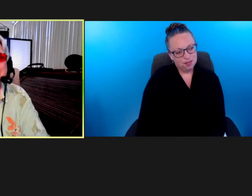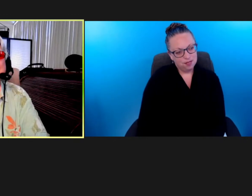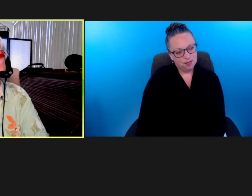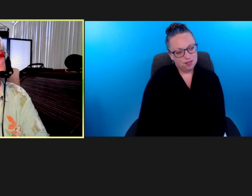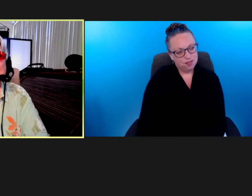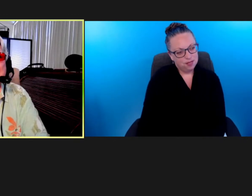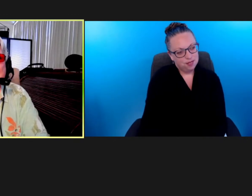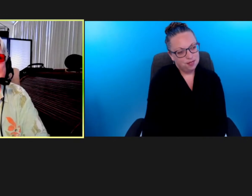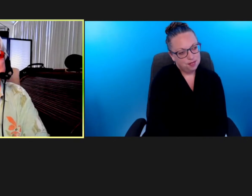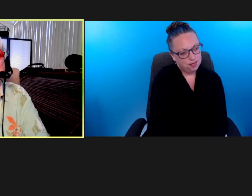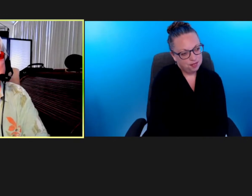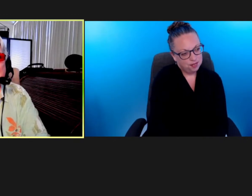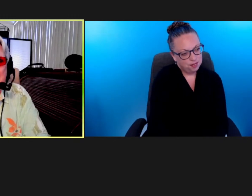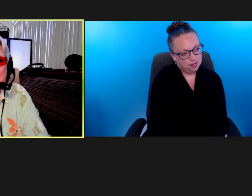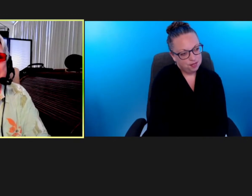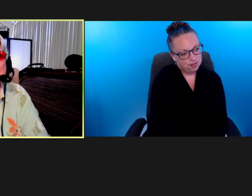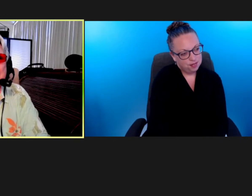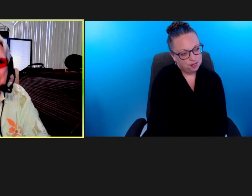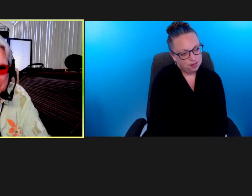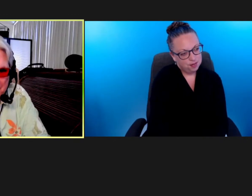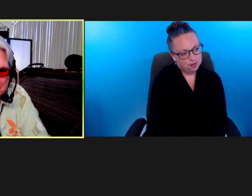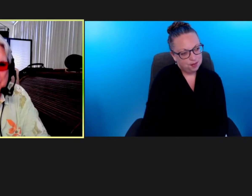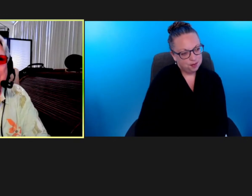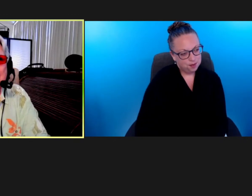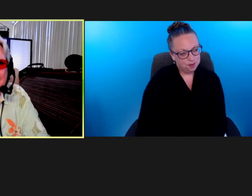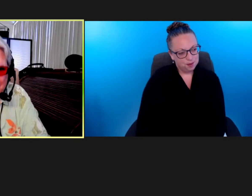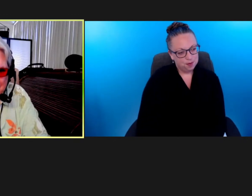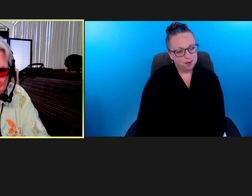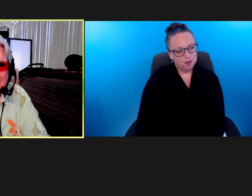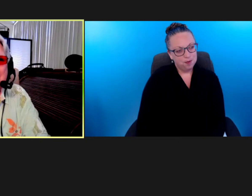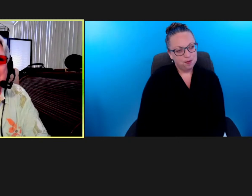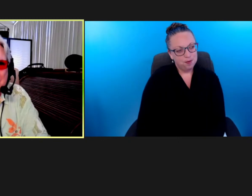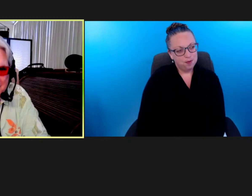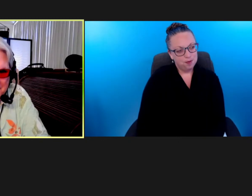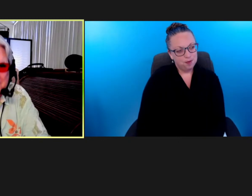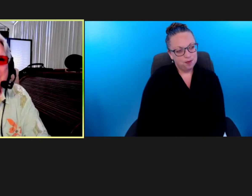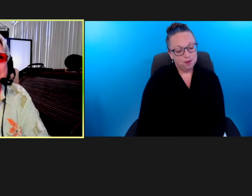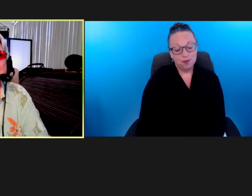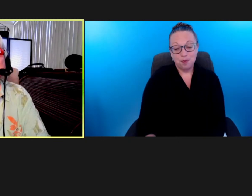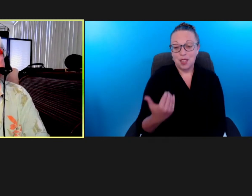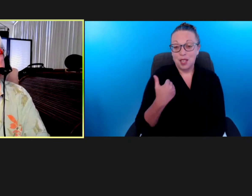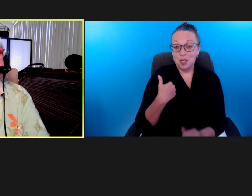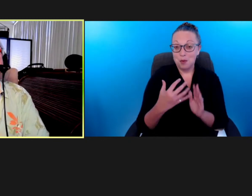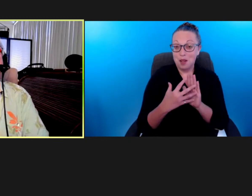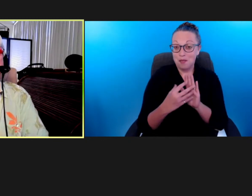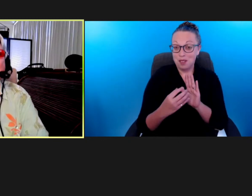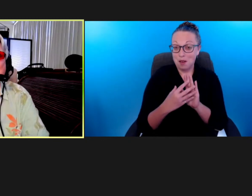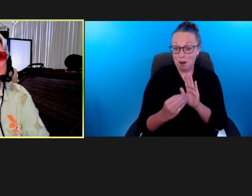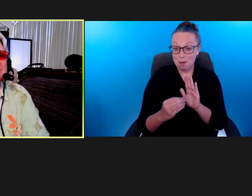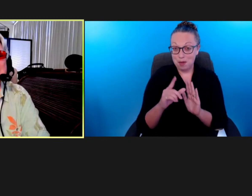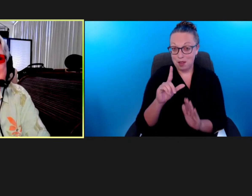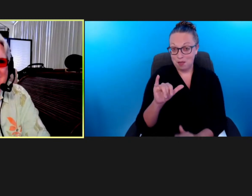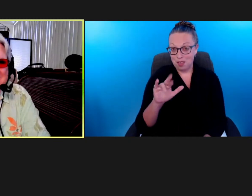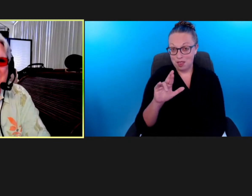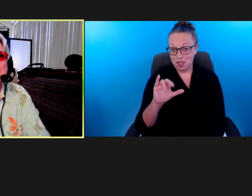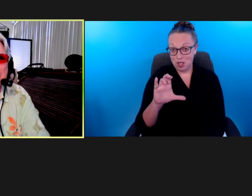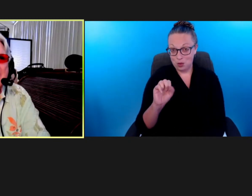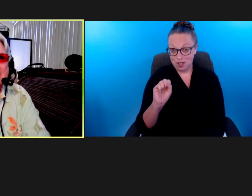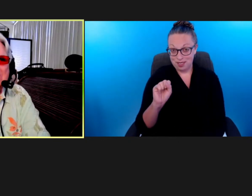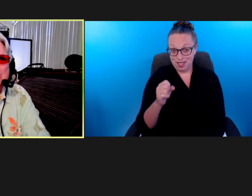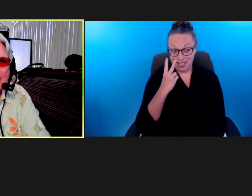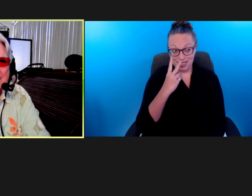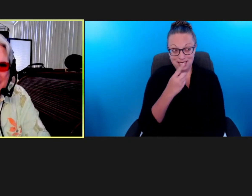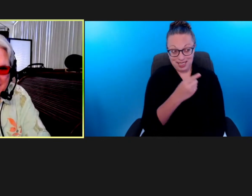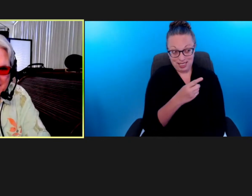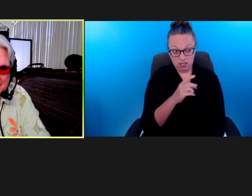clock wakes up person. I'll build it durable and flexible and friendly. AT Make it rugged, tough, and sexy. Make it trendy.